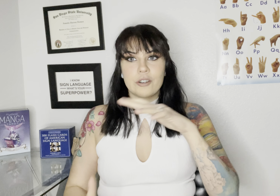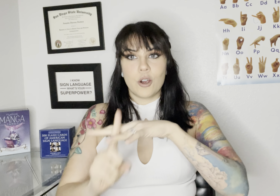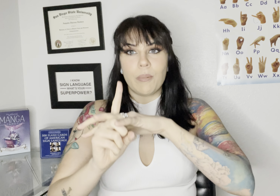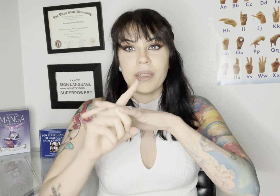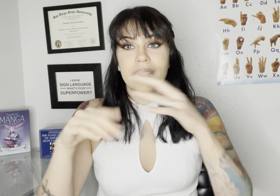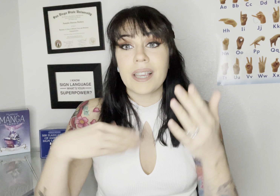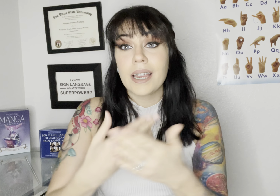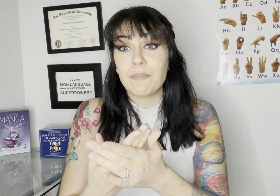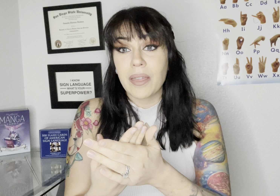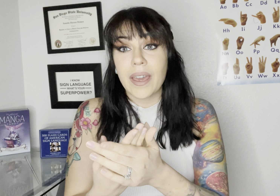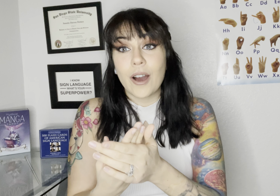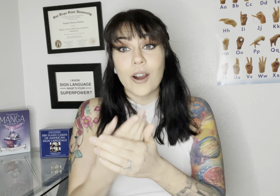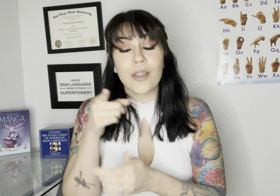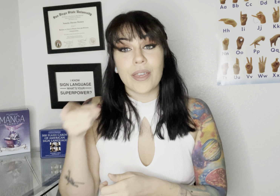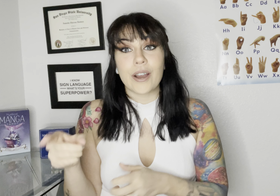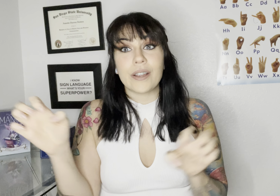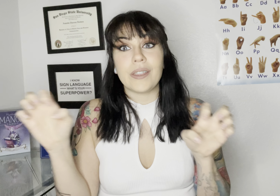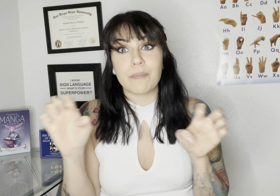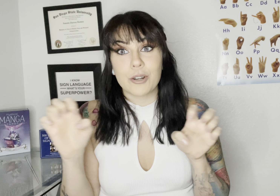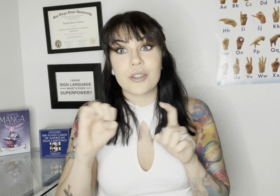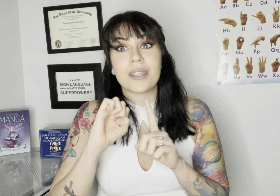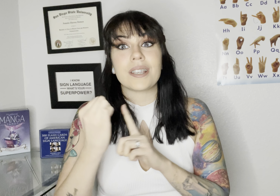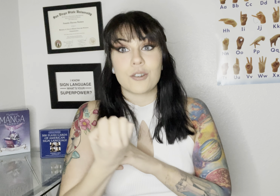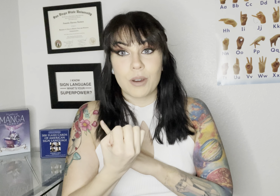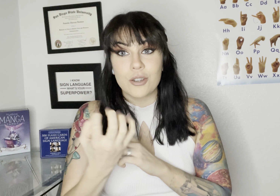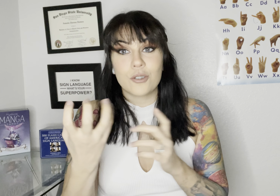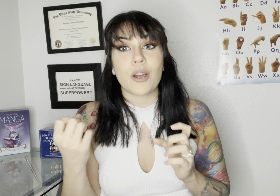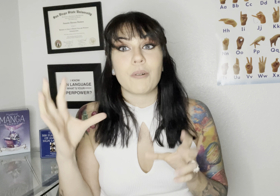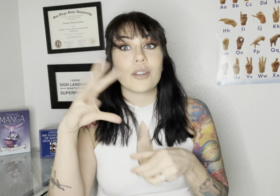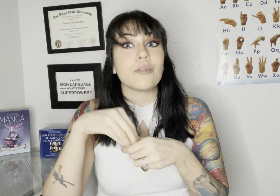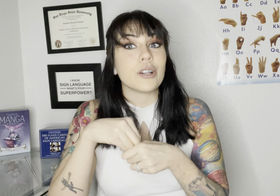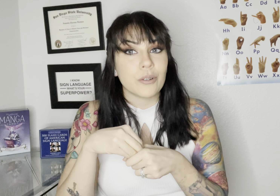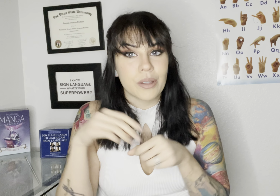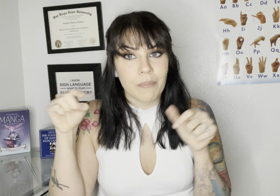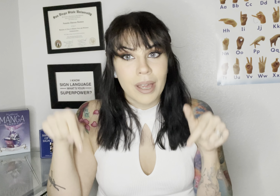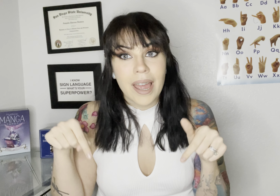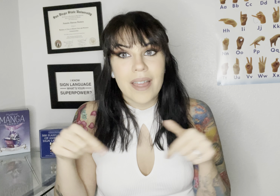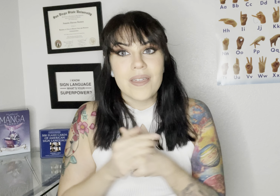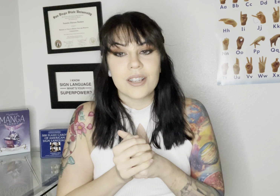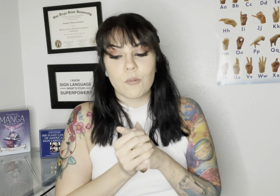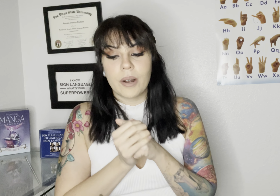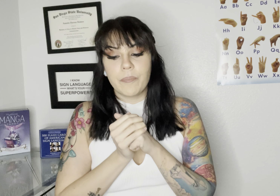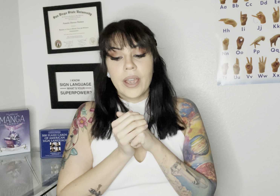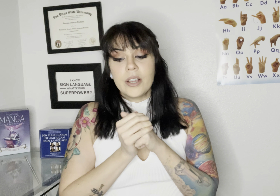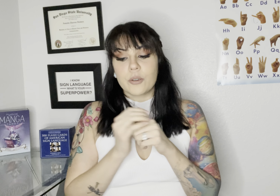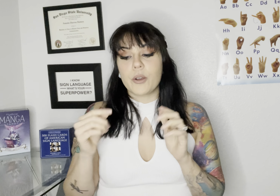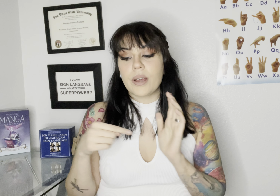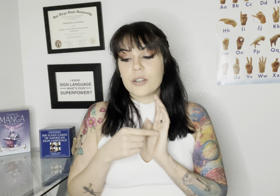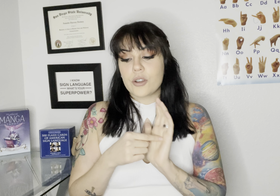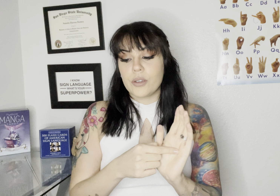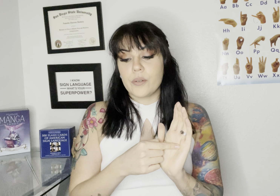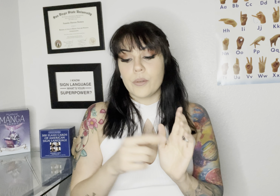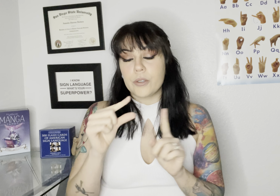up on the scene, but they are there in the emergency situation, so I wanted to include them in this one. So I'm gonna go ahead and show you the